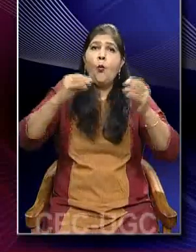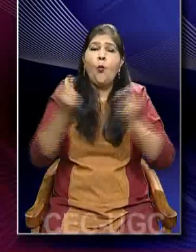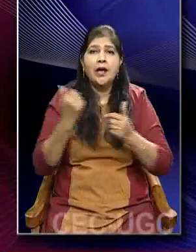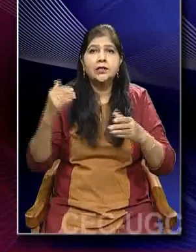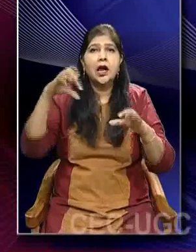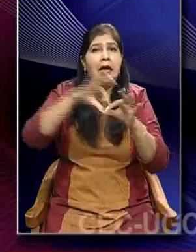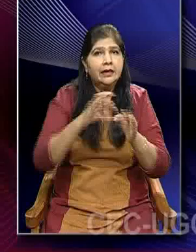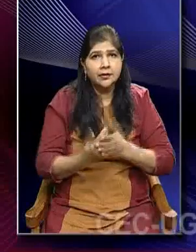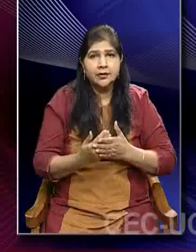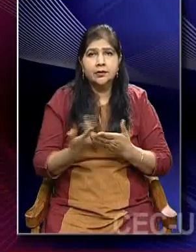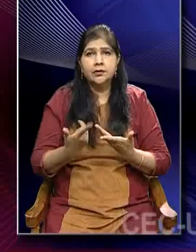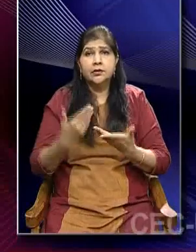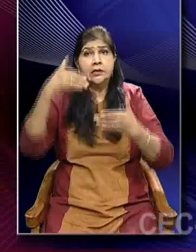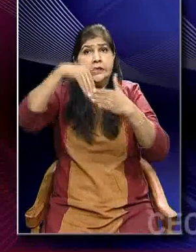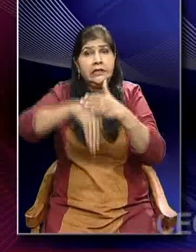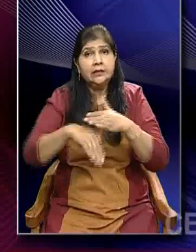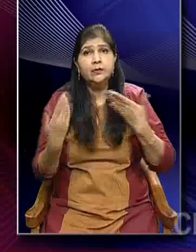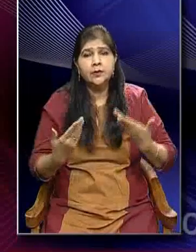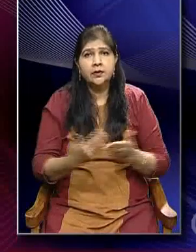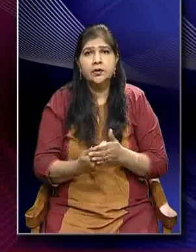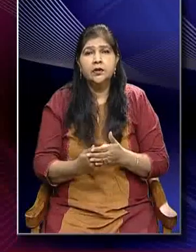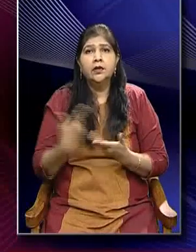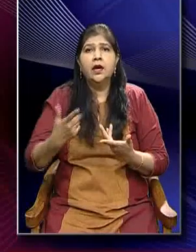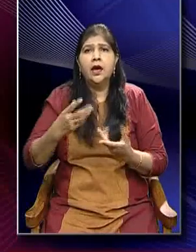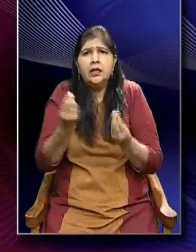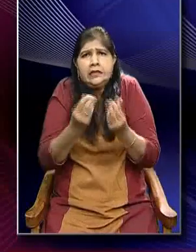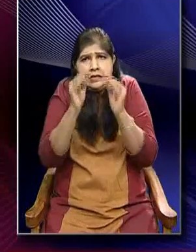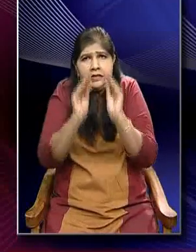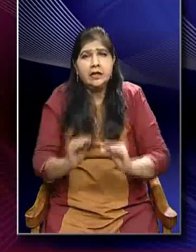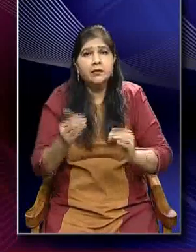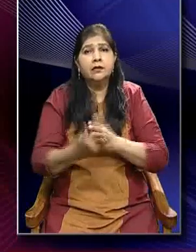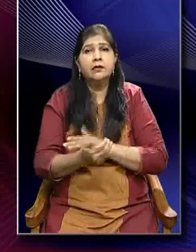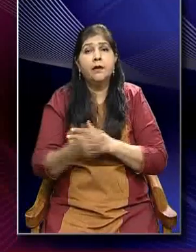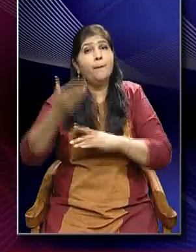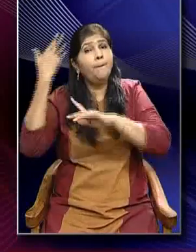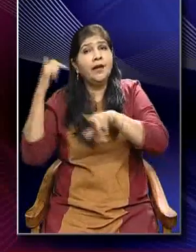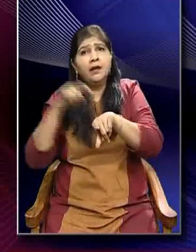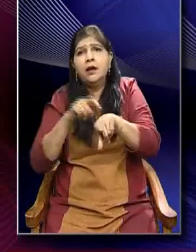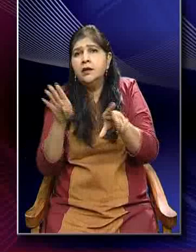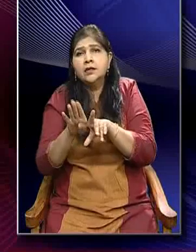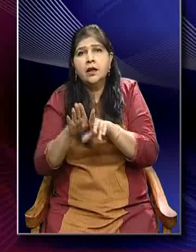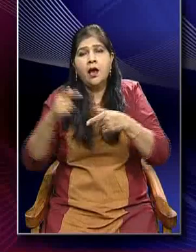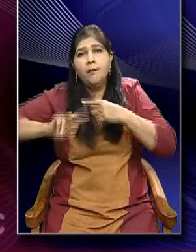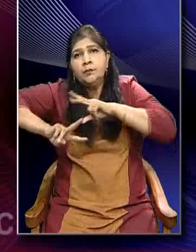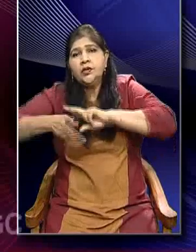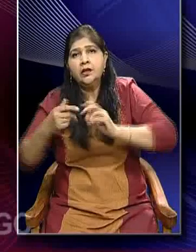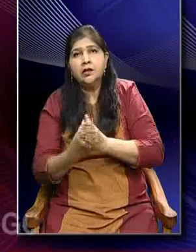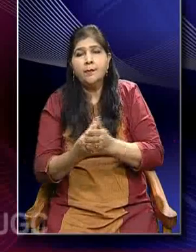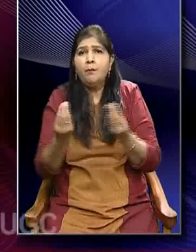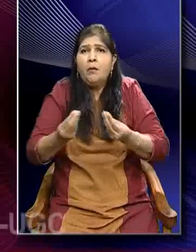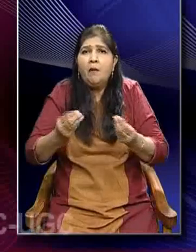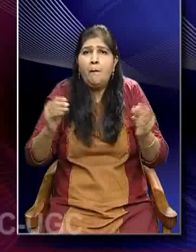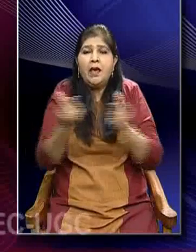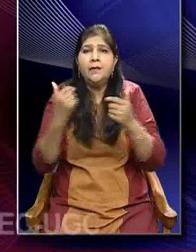faster, deeper and cheaper than ever before.